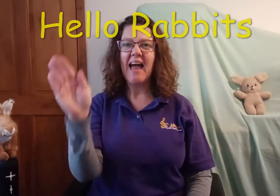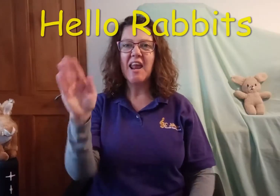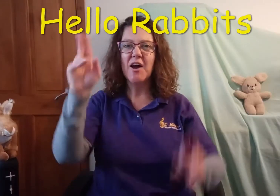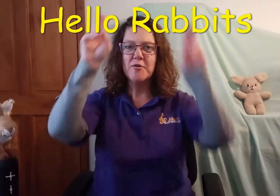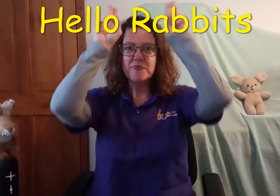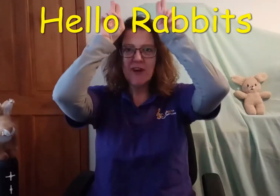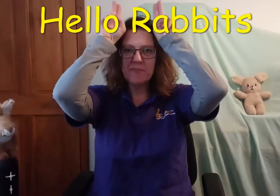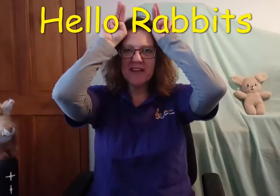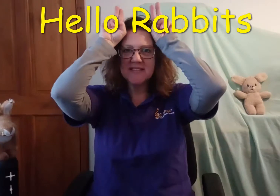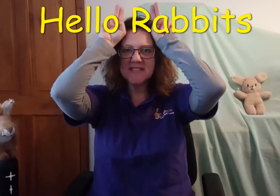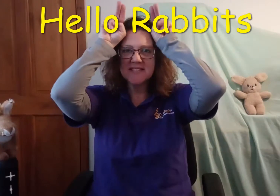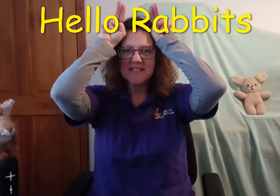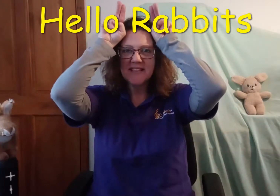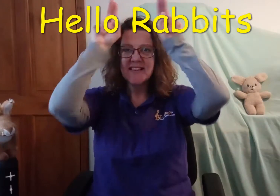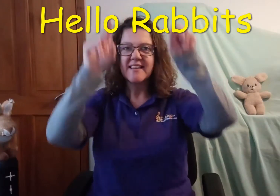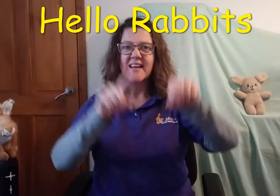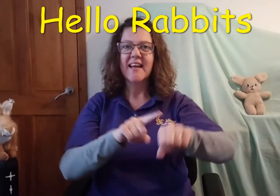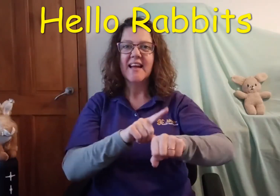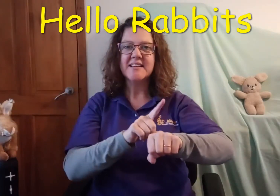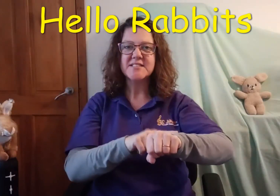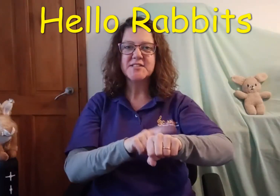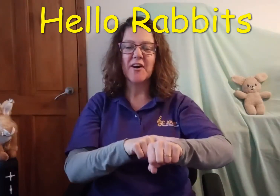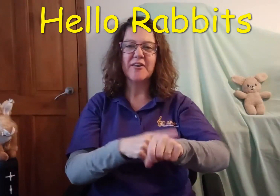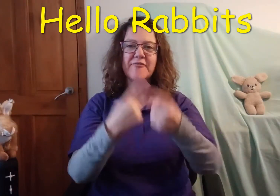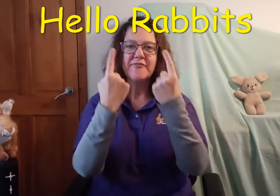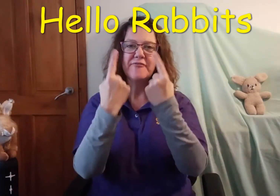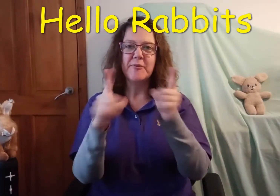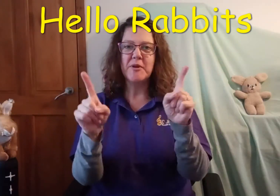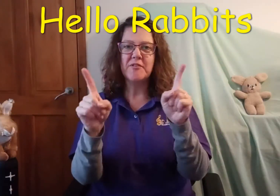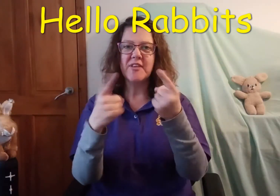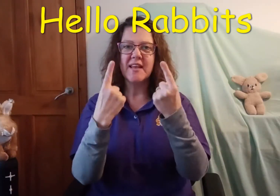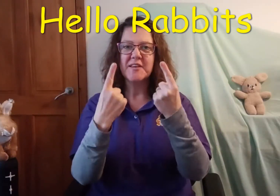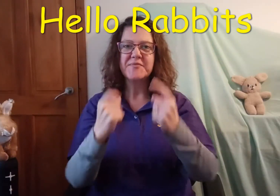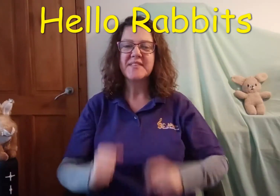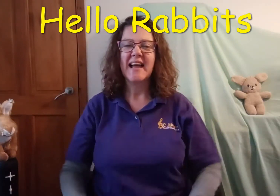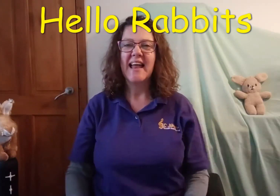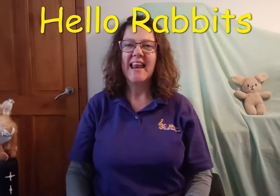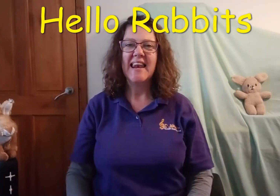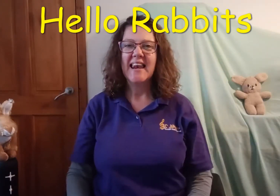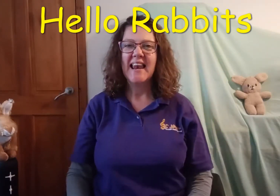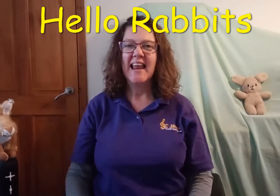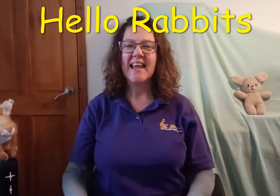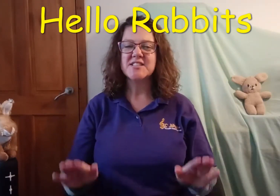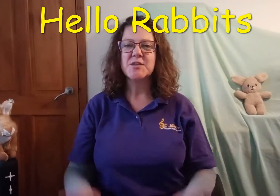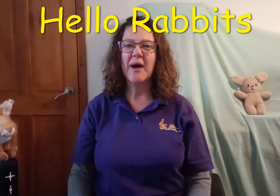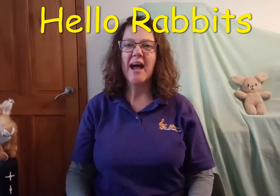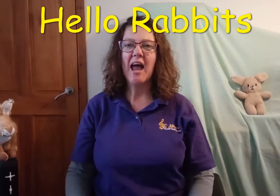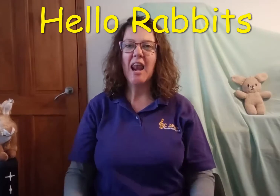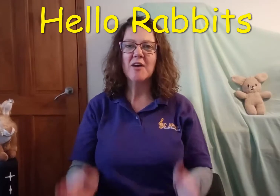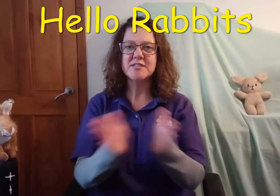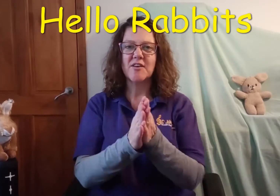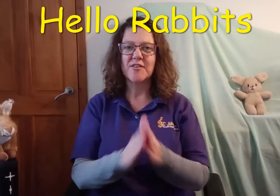Hello, rabbits. It's time for music. Let's do our hello song.